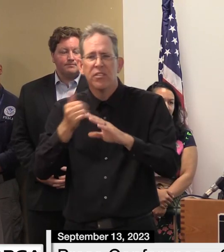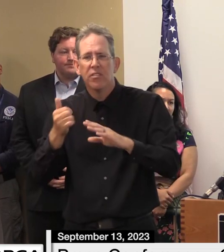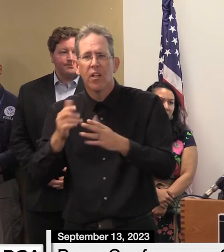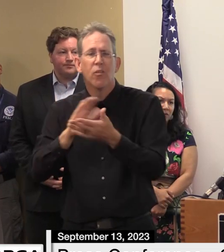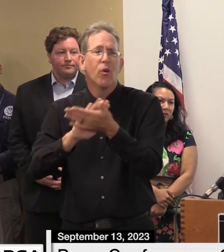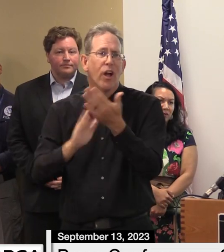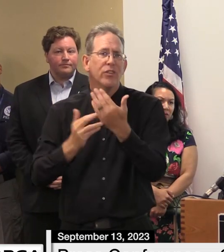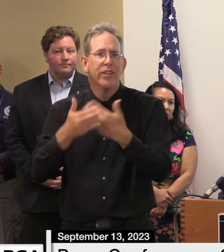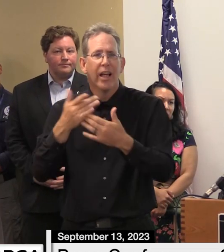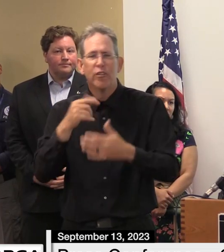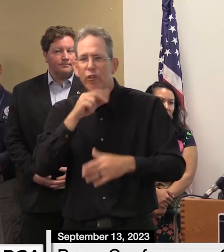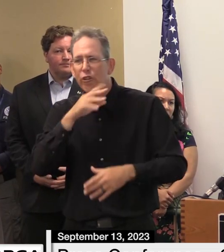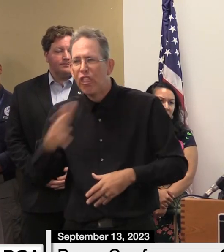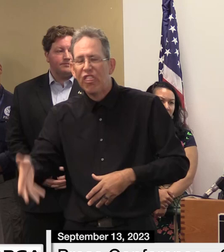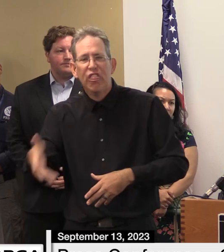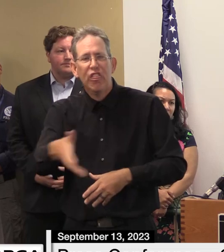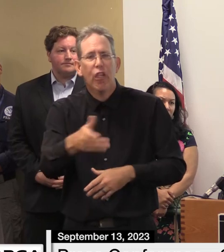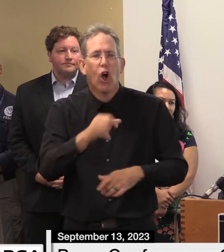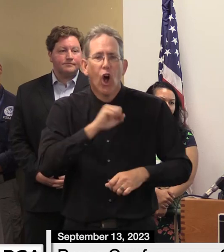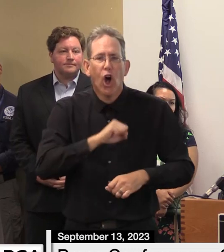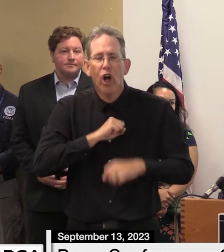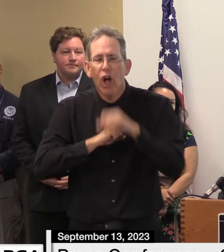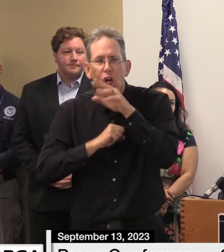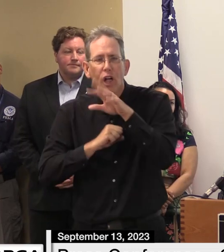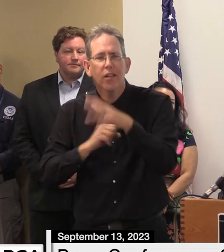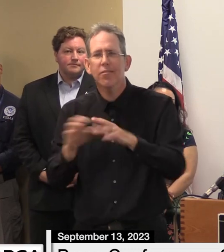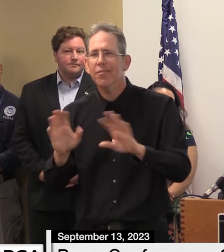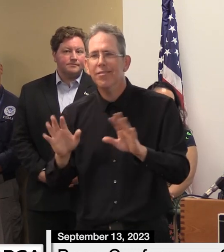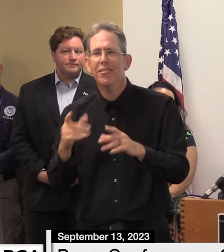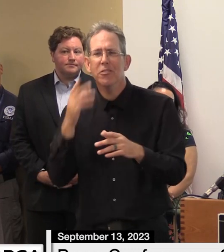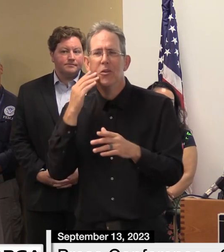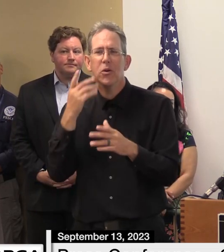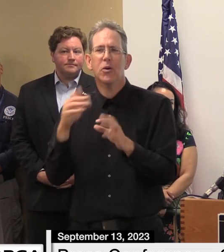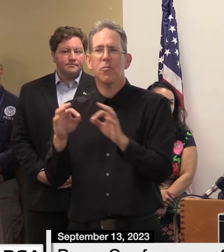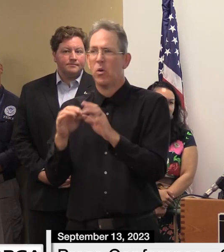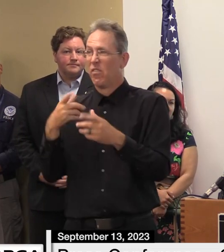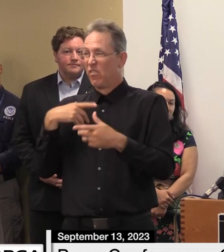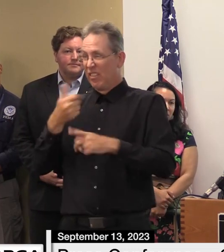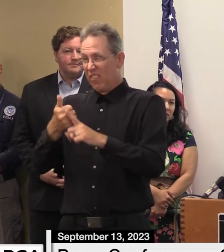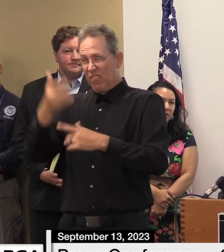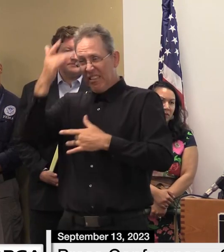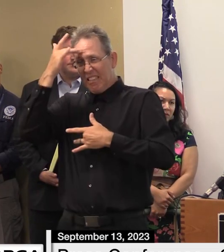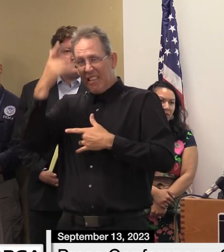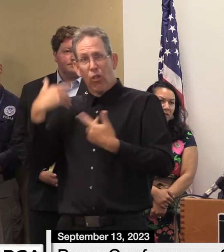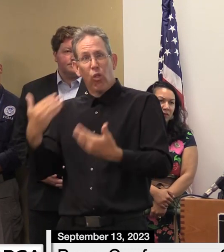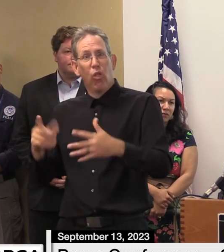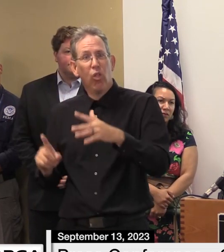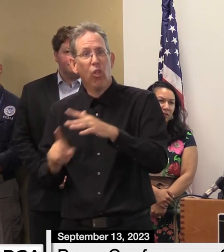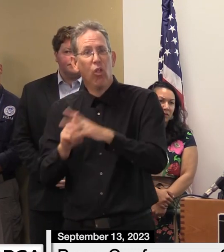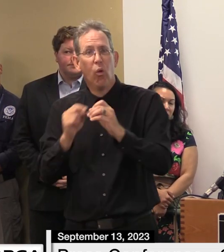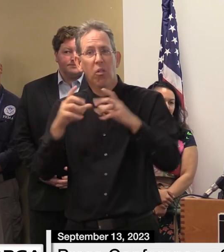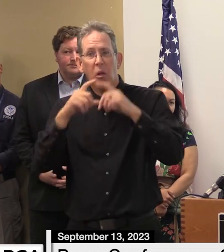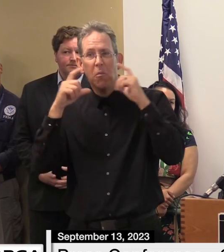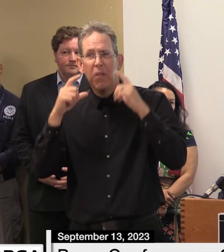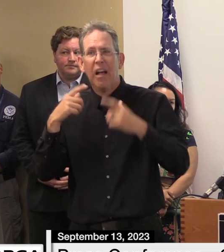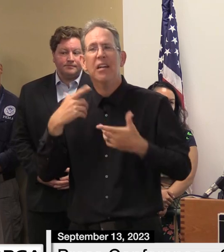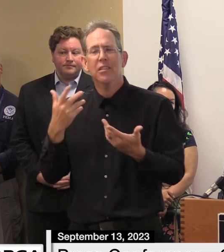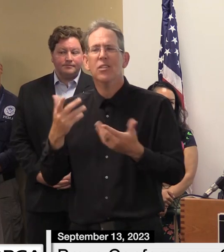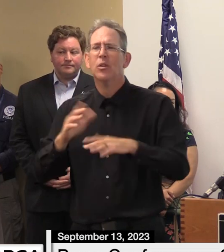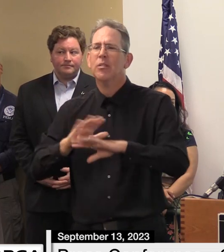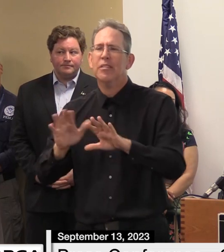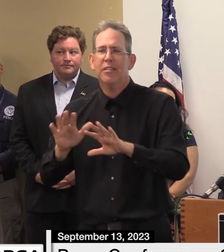hands. Keep a distance during this season, and wear a mask if you choose